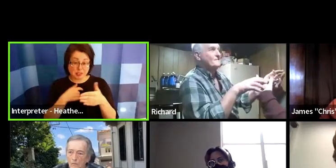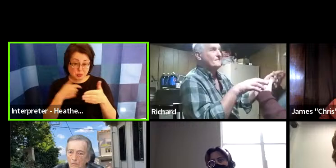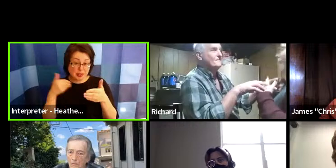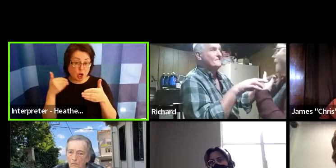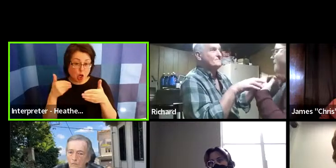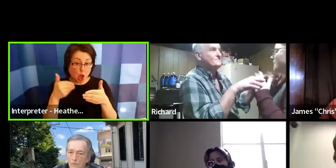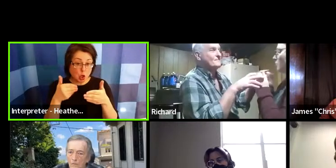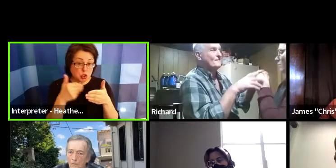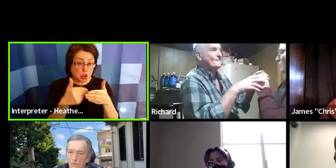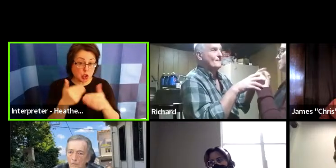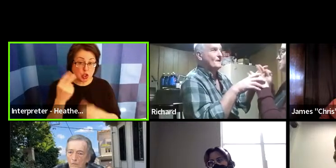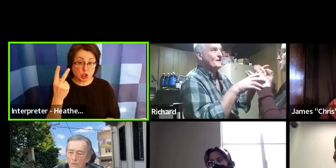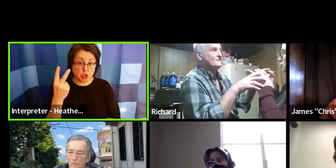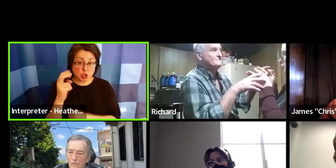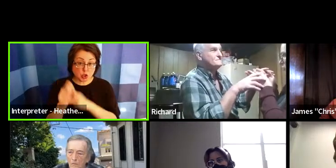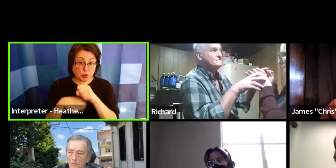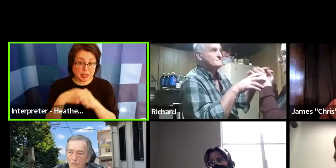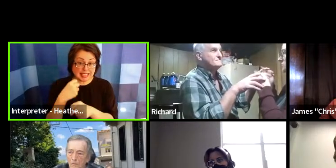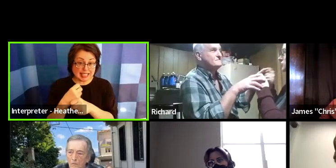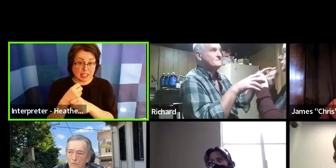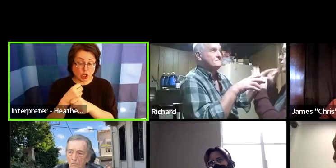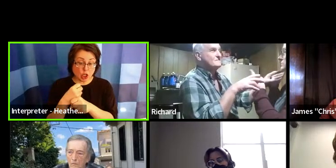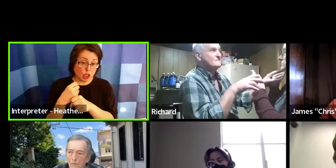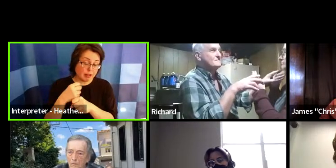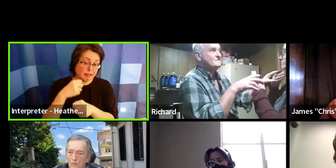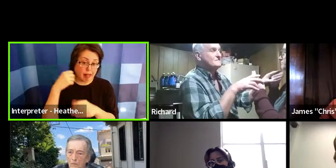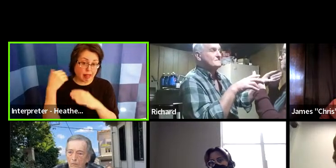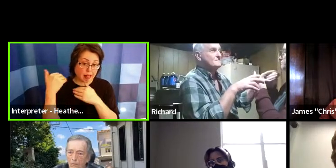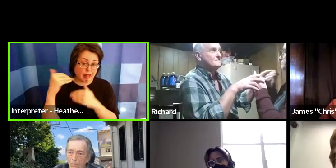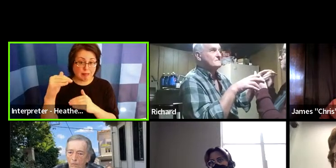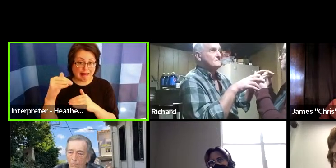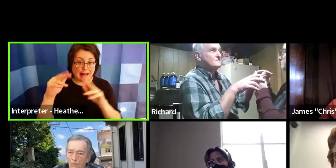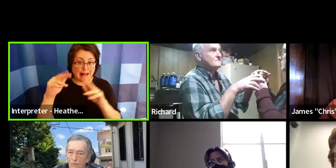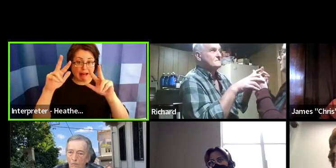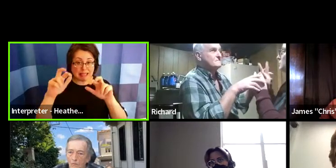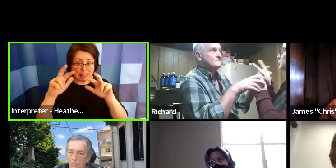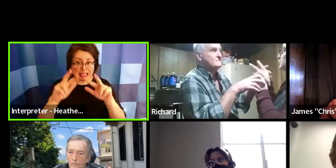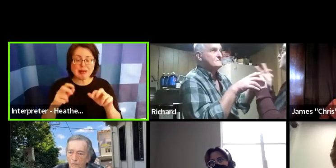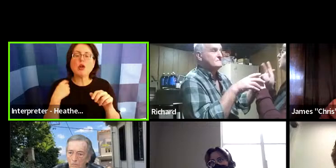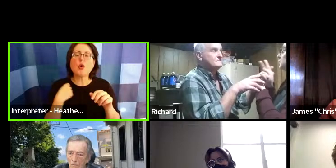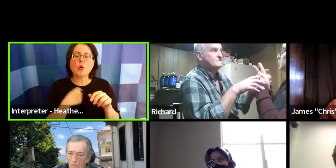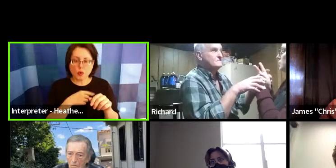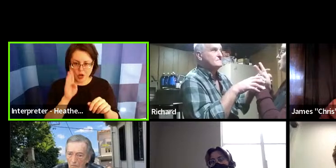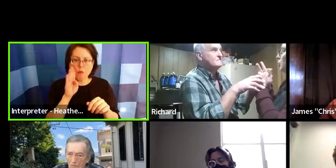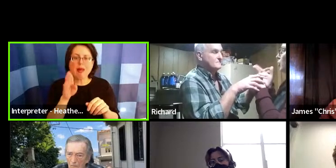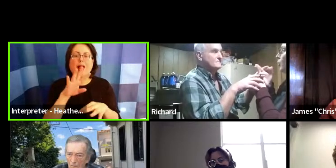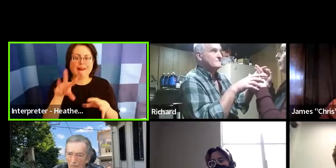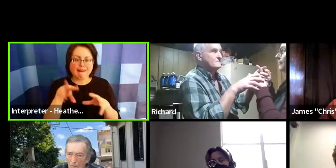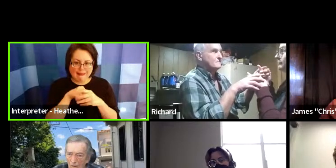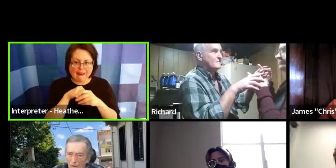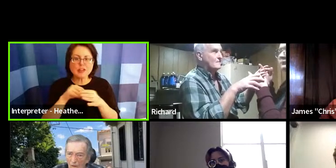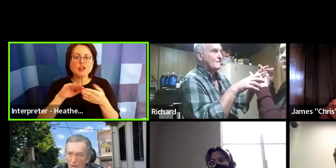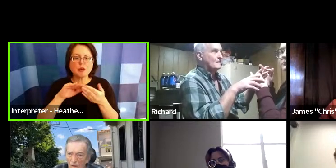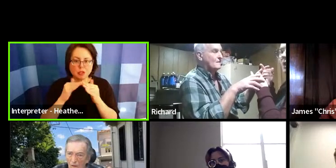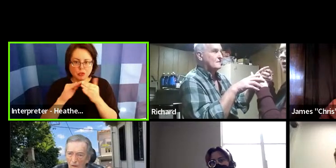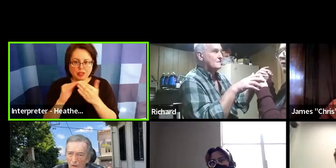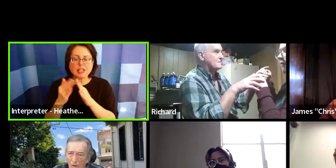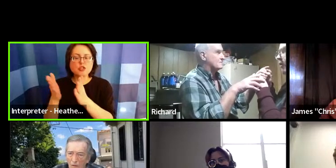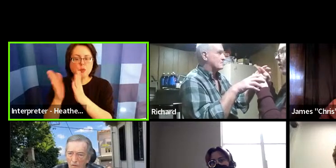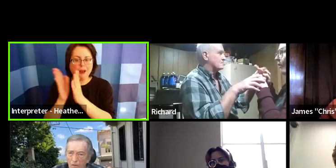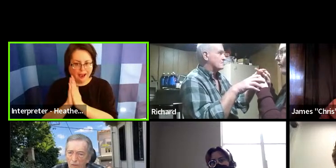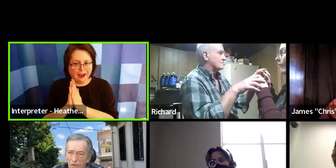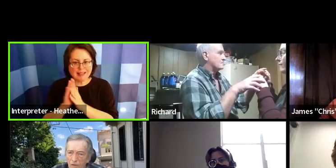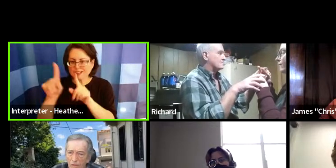that 2-year mark of assessment, we will be conducting numerous surveys and engagement to understand that